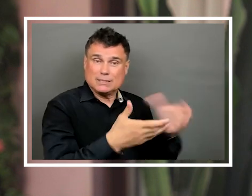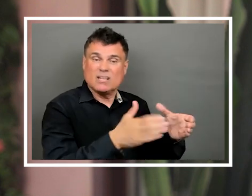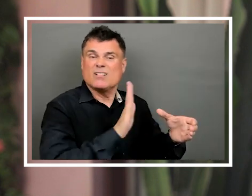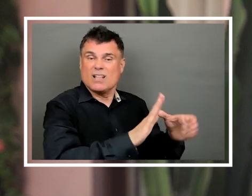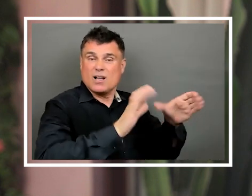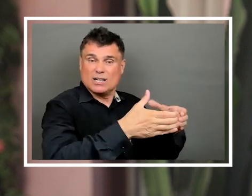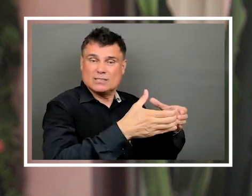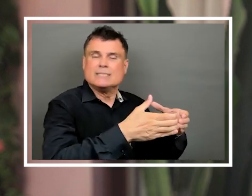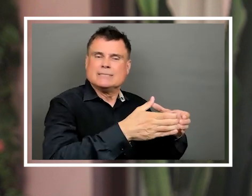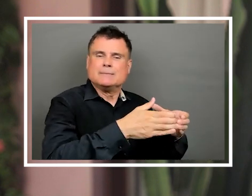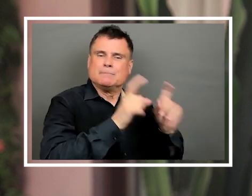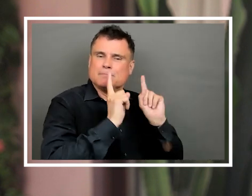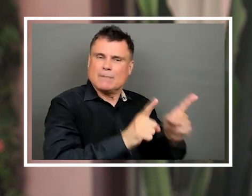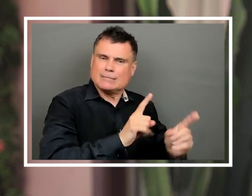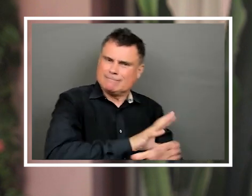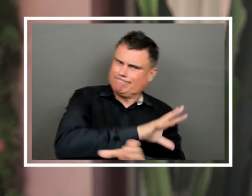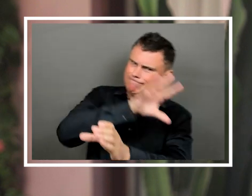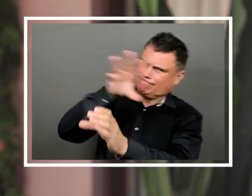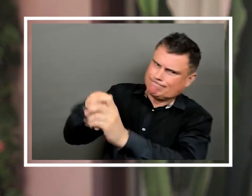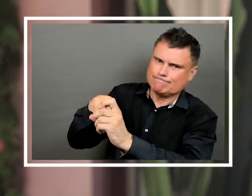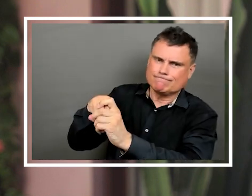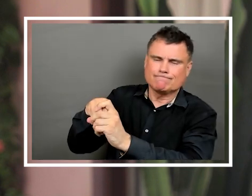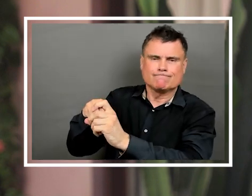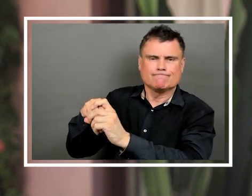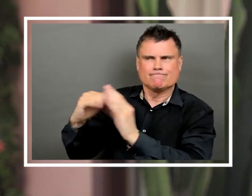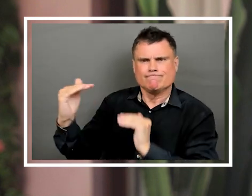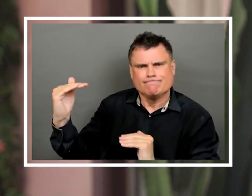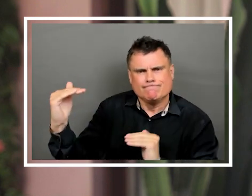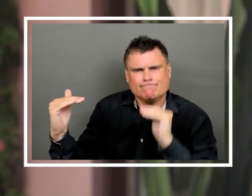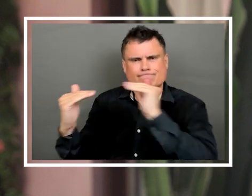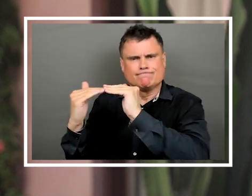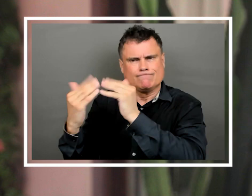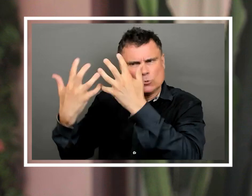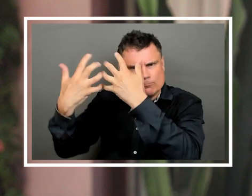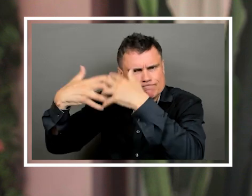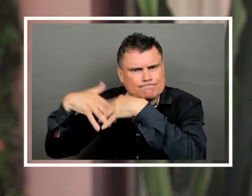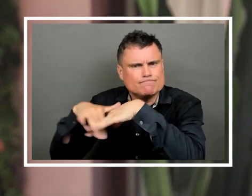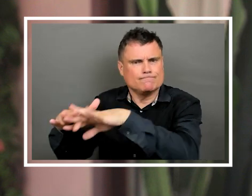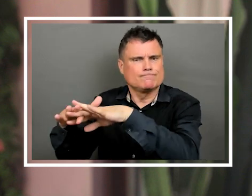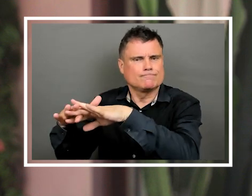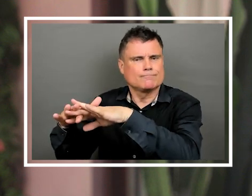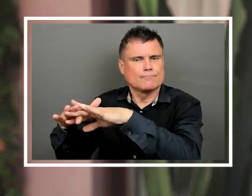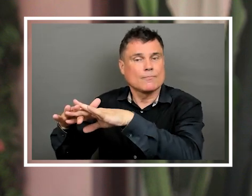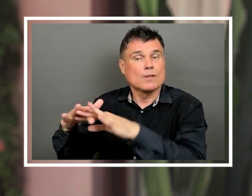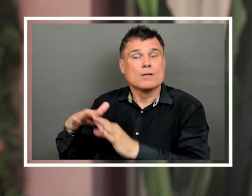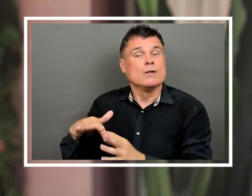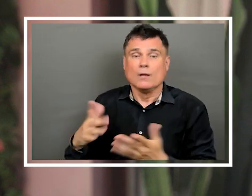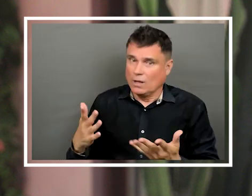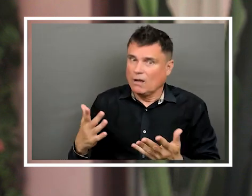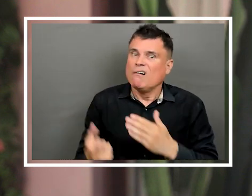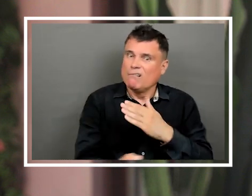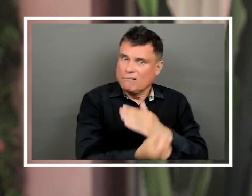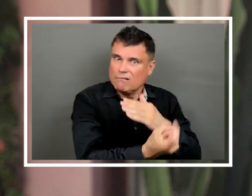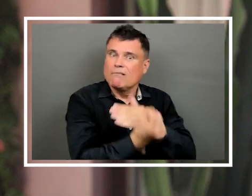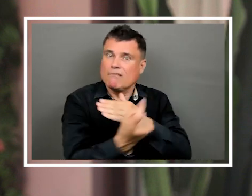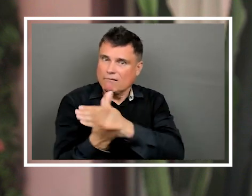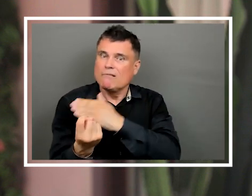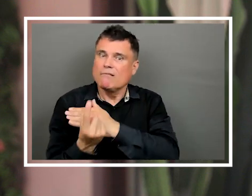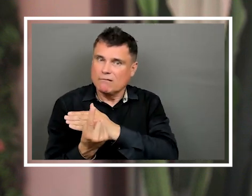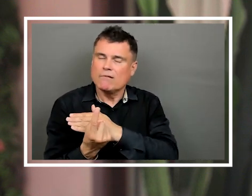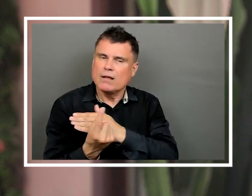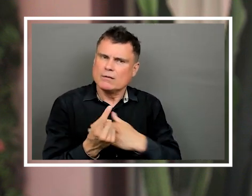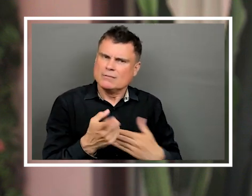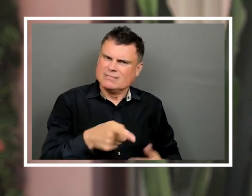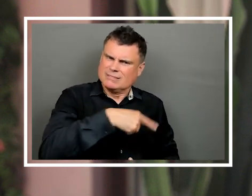disabilities or their organizations need to be involved to improve, because that is already the case in other organizations. There is